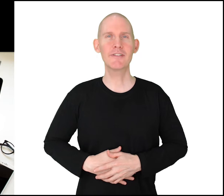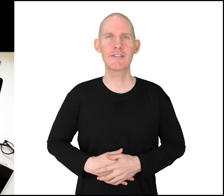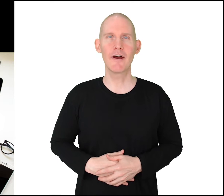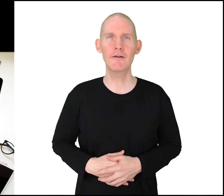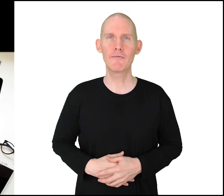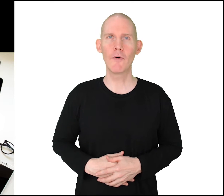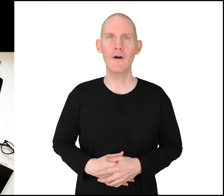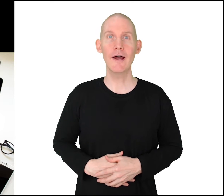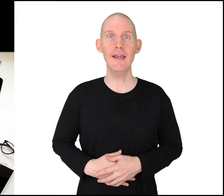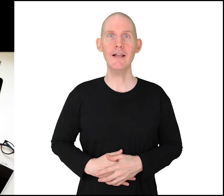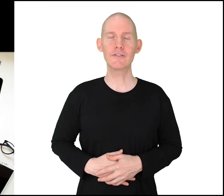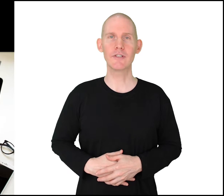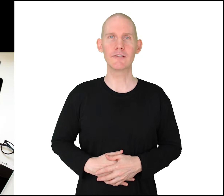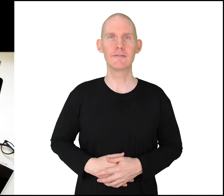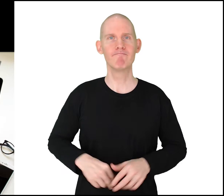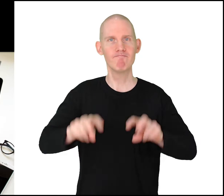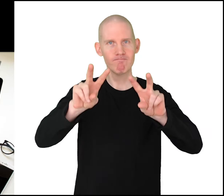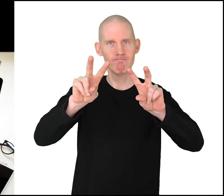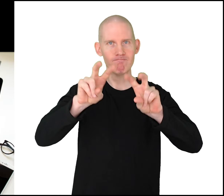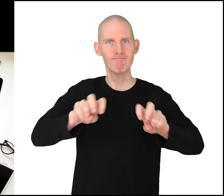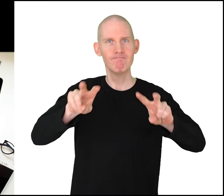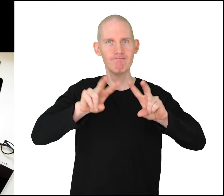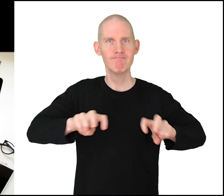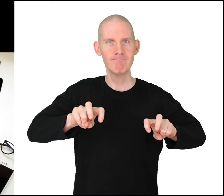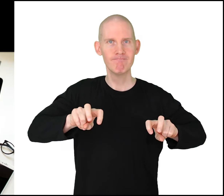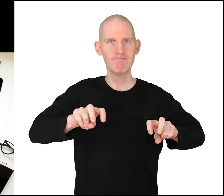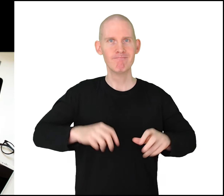Here is the sign for analysis.